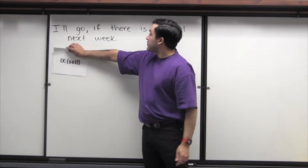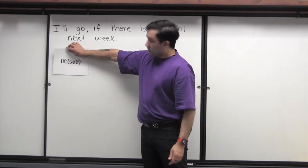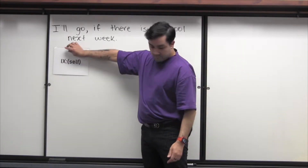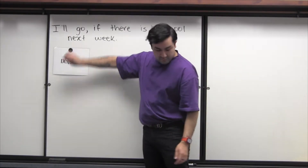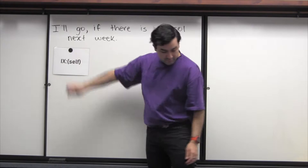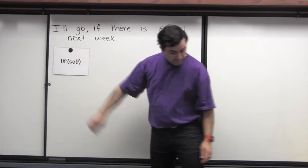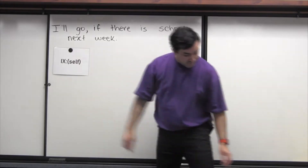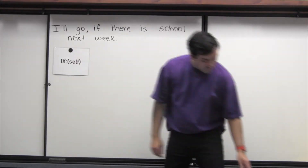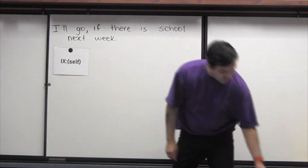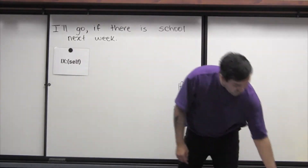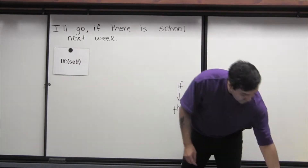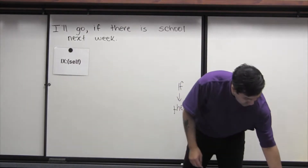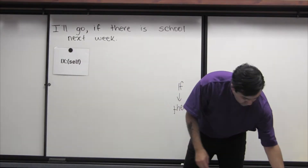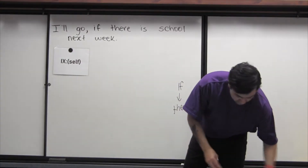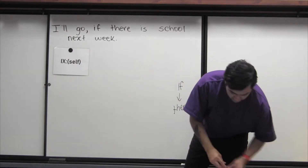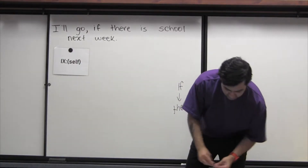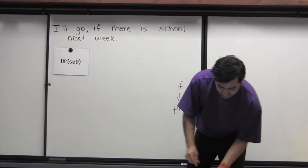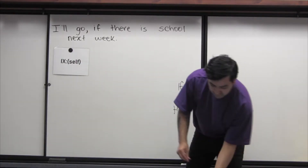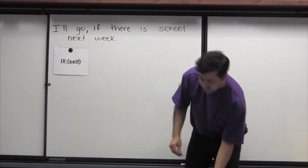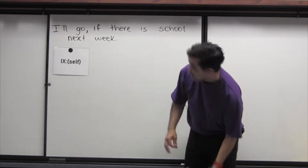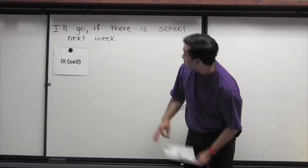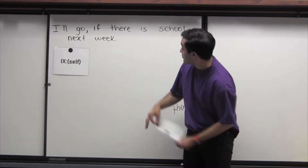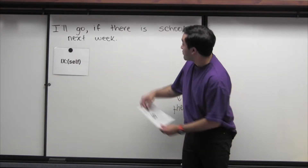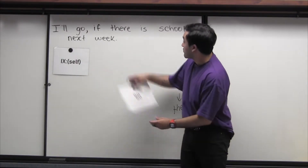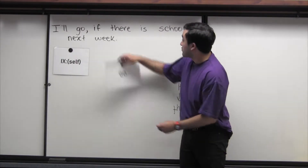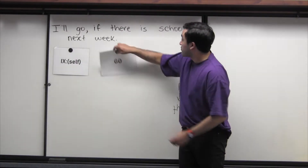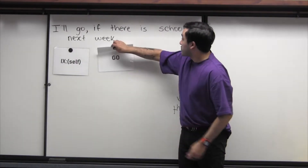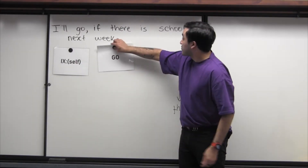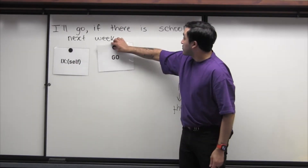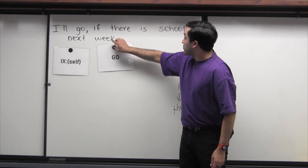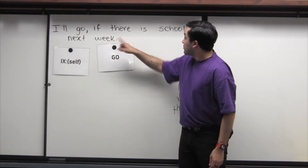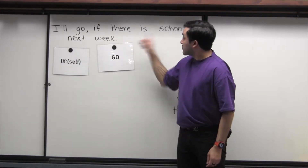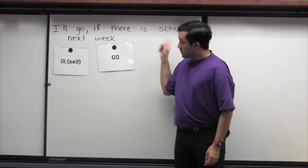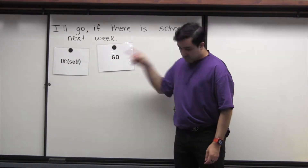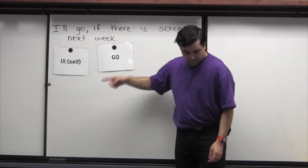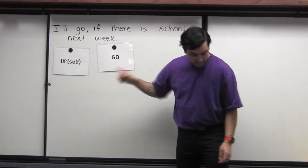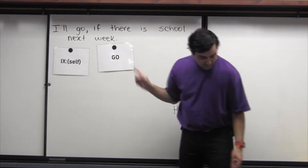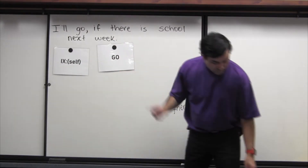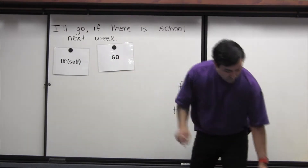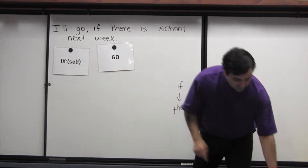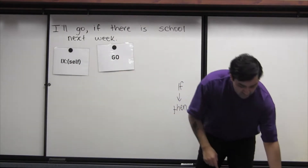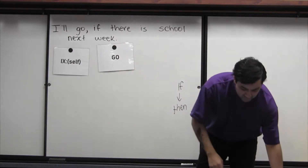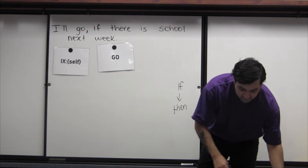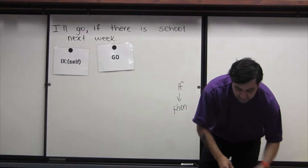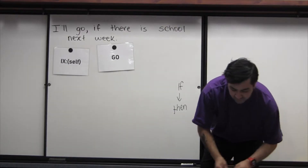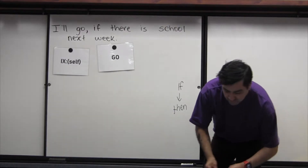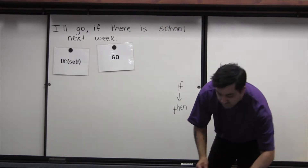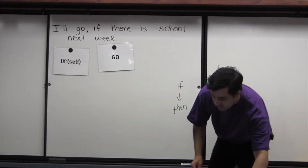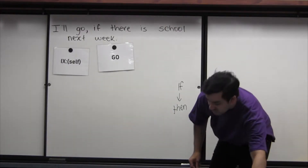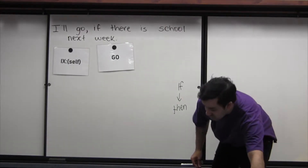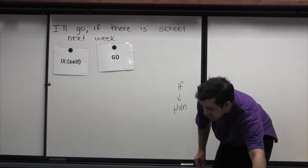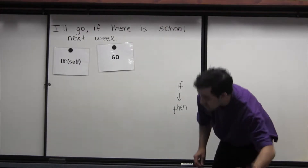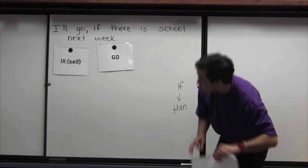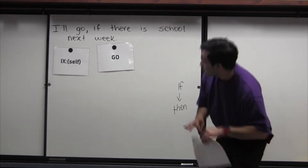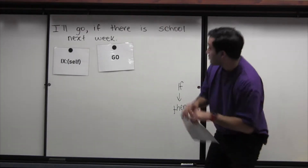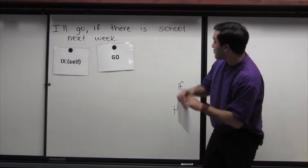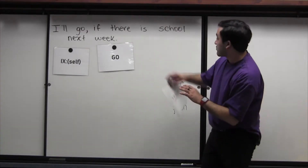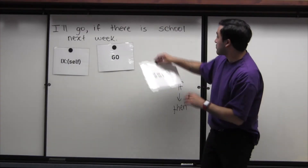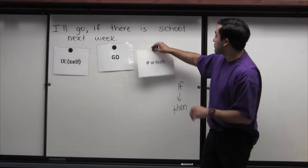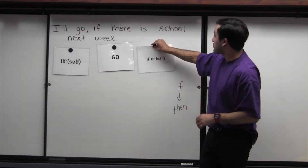be a lot, so just give me a moment. I have to find all of them, and as always, we know this already, right? We always put all of our